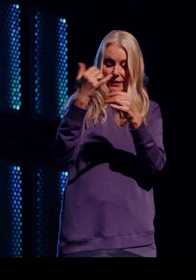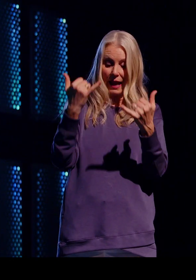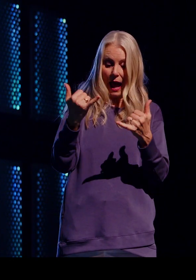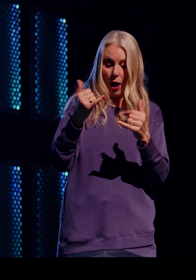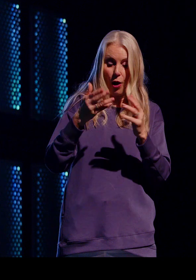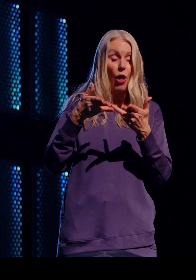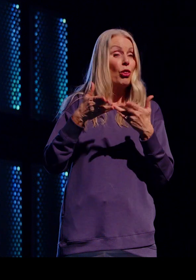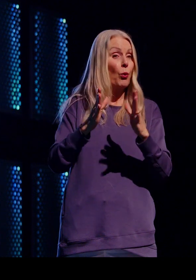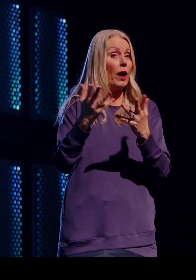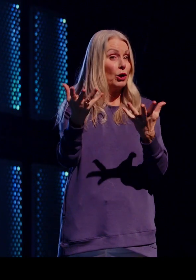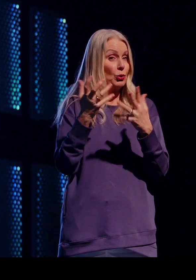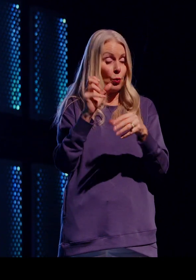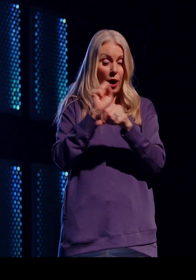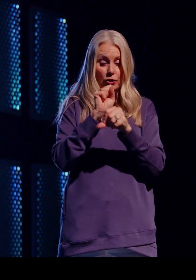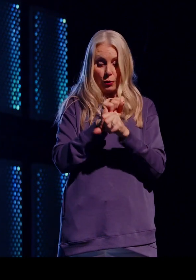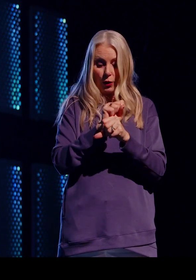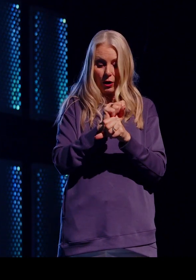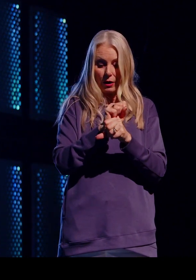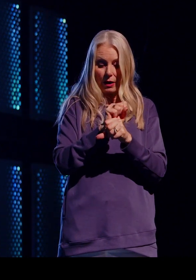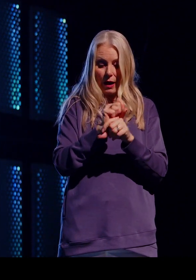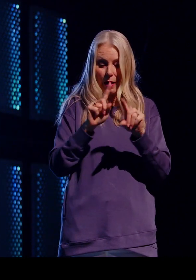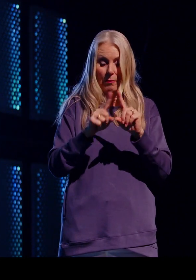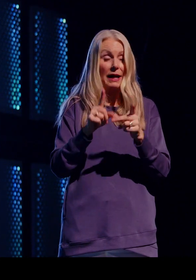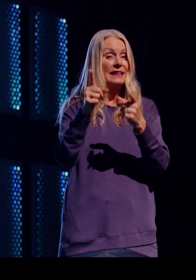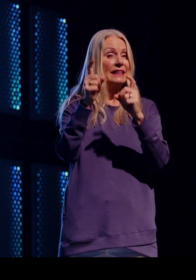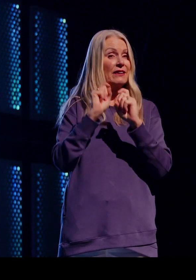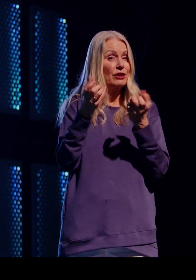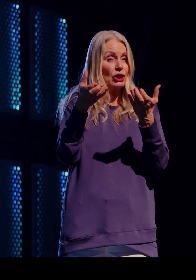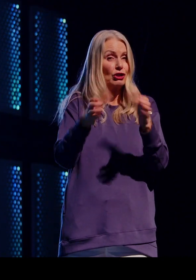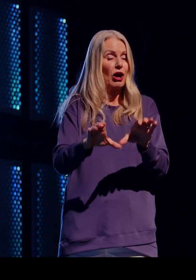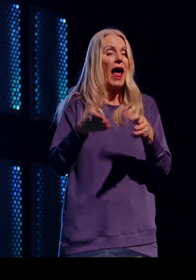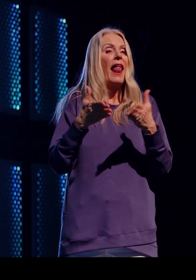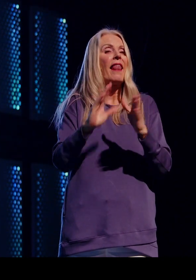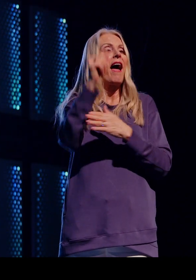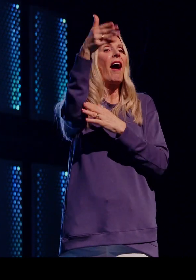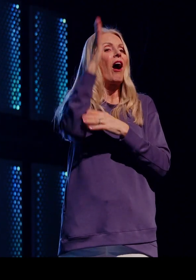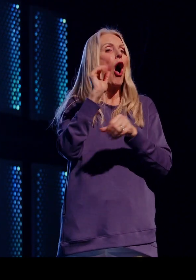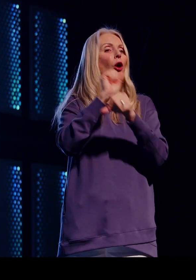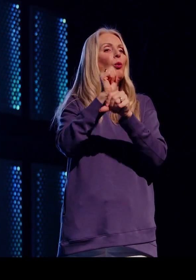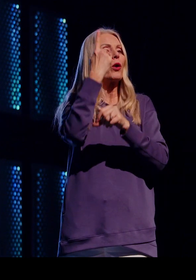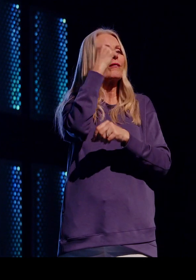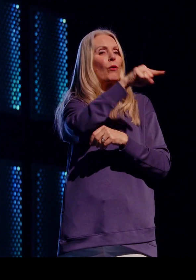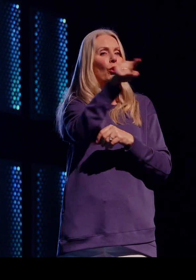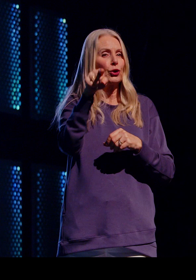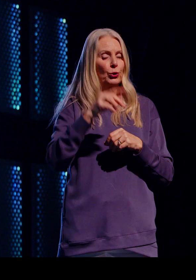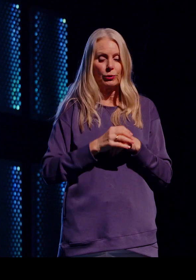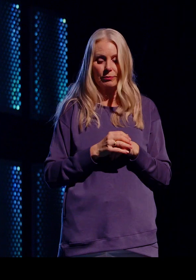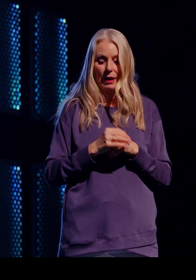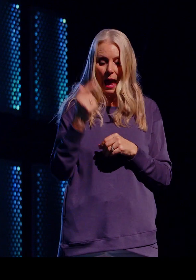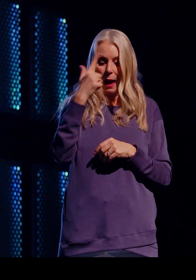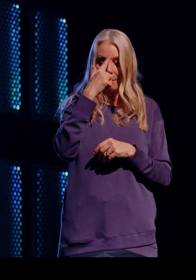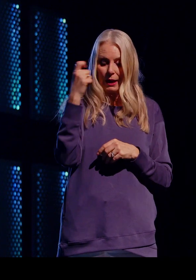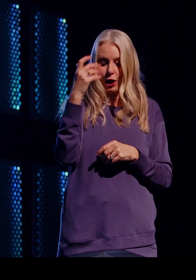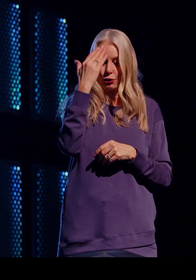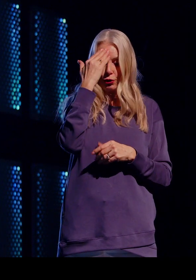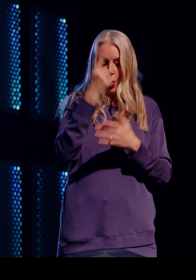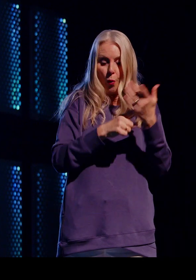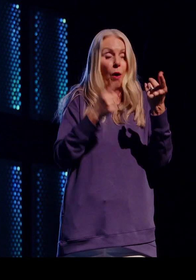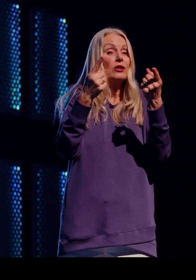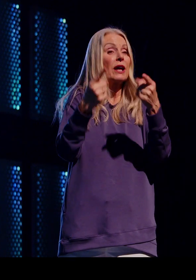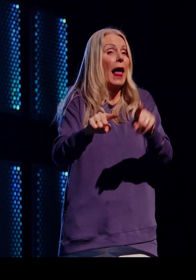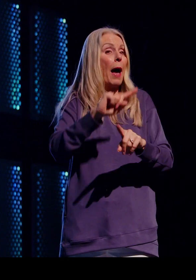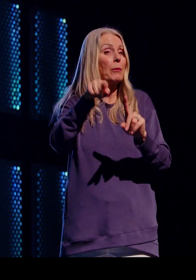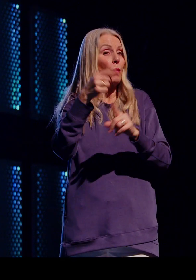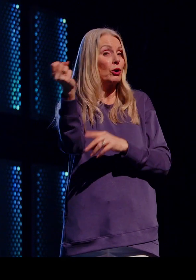you wanted to work. But just give it a chance and let God work in your life. Because you know what's going to happen when you go